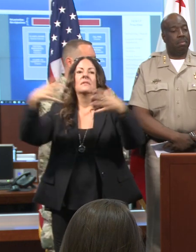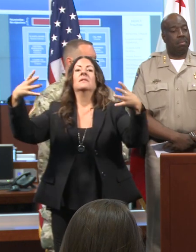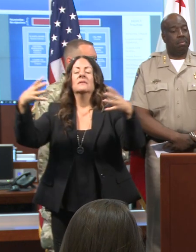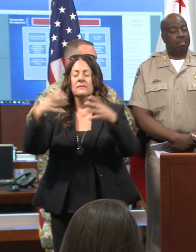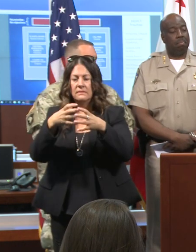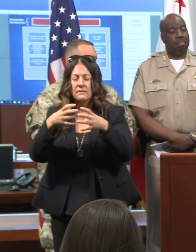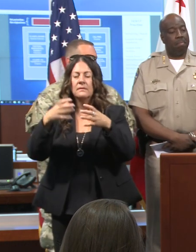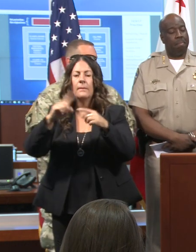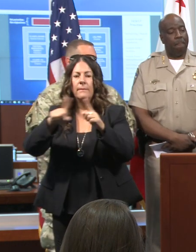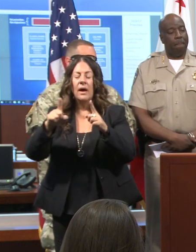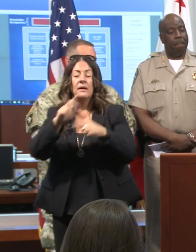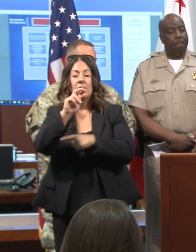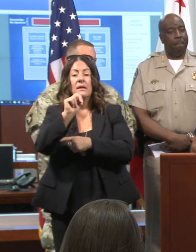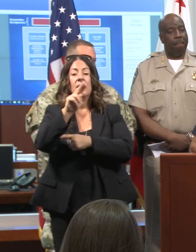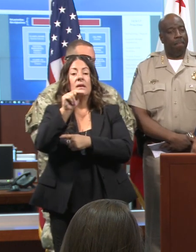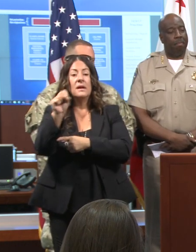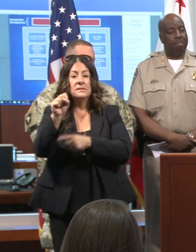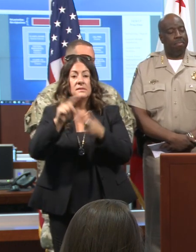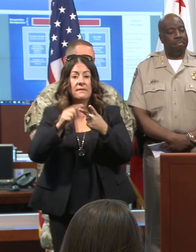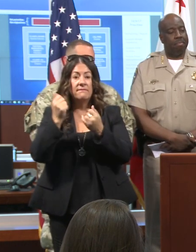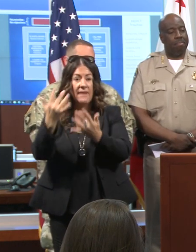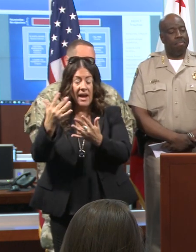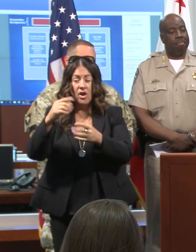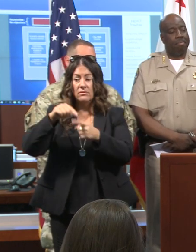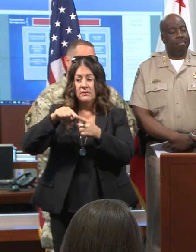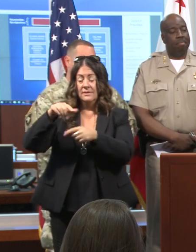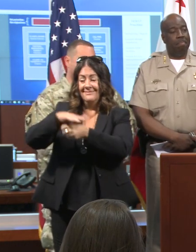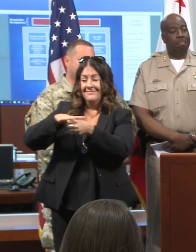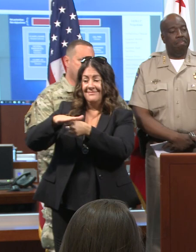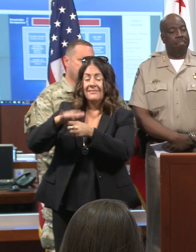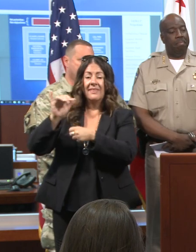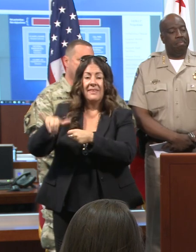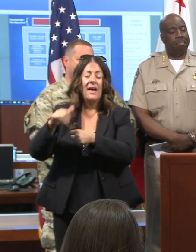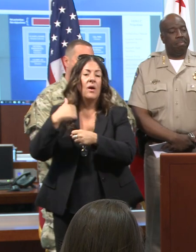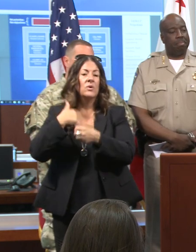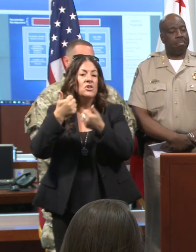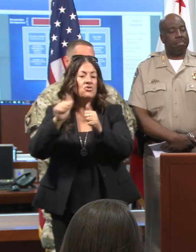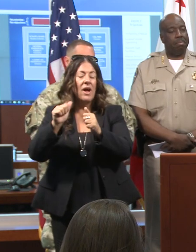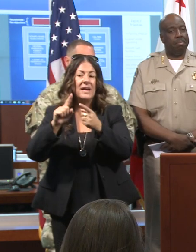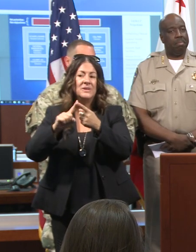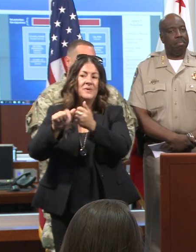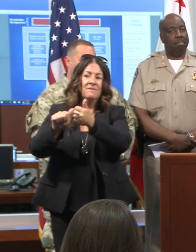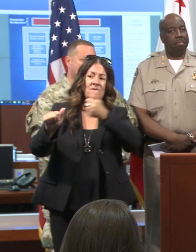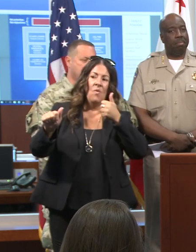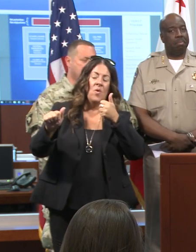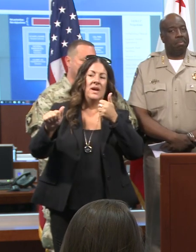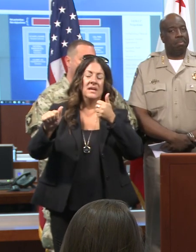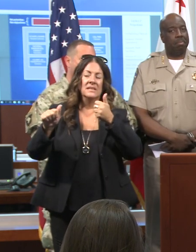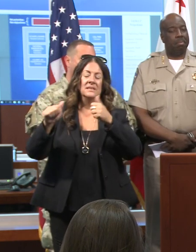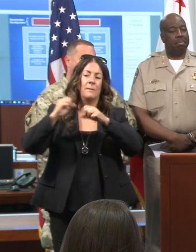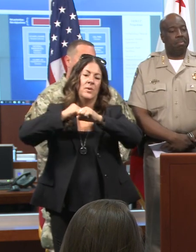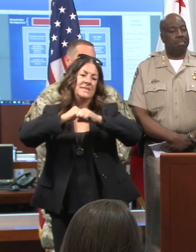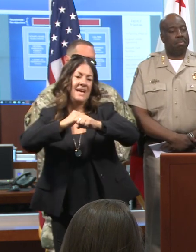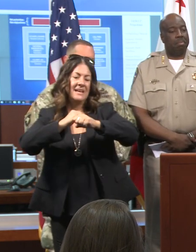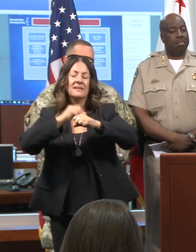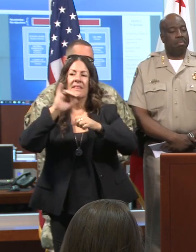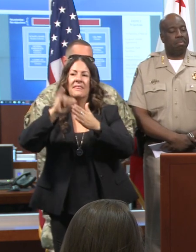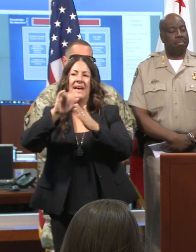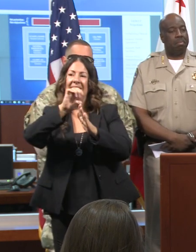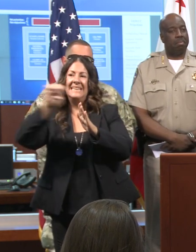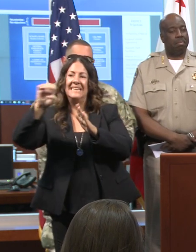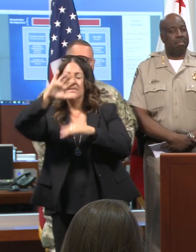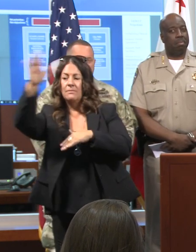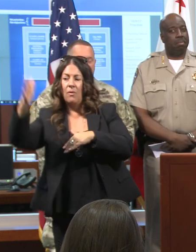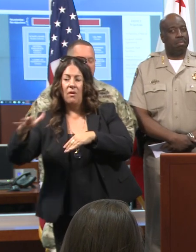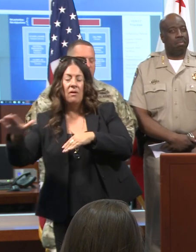fire, which is impacting Glen Ellen, we are working to keep it off of Sugarloaf Mountain to protect the eastern edge